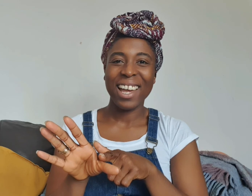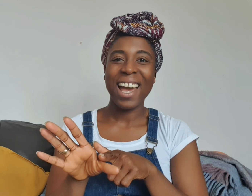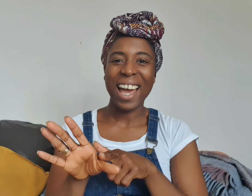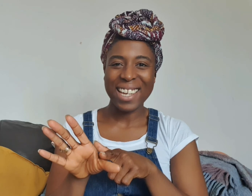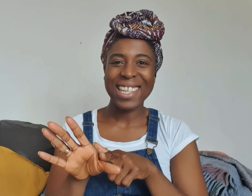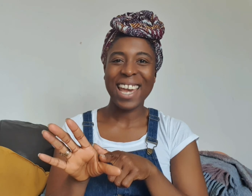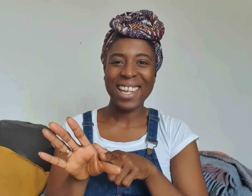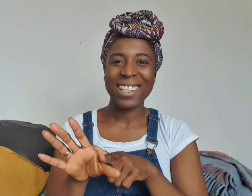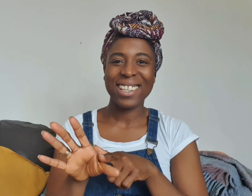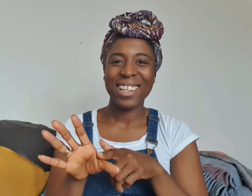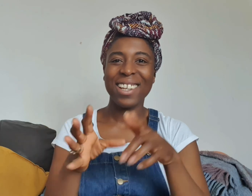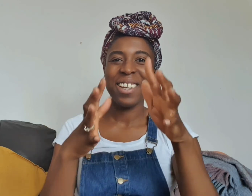And again.